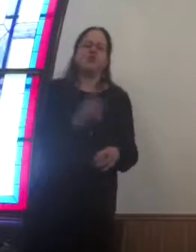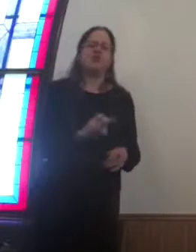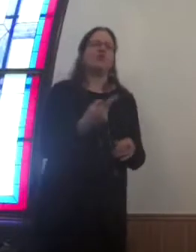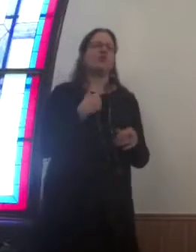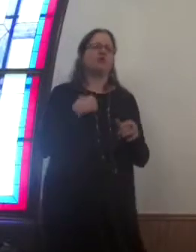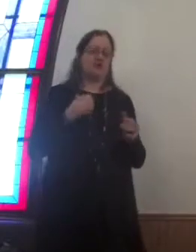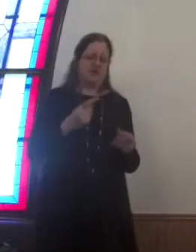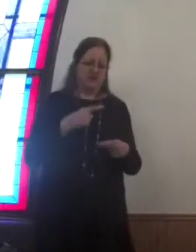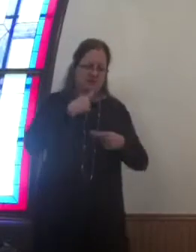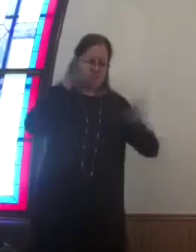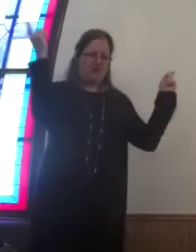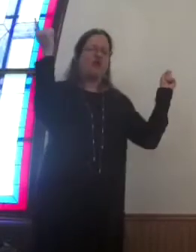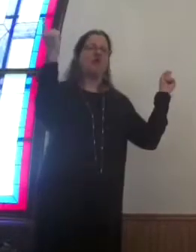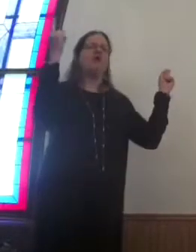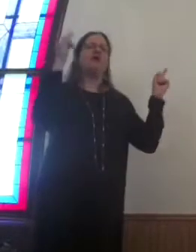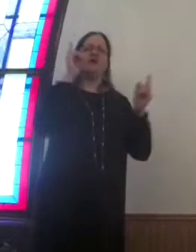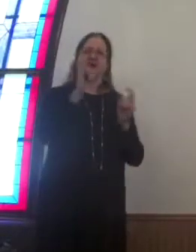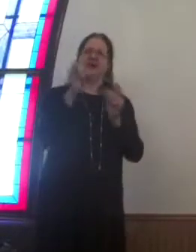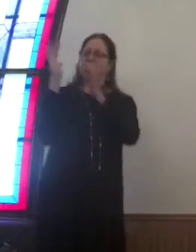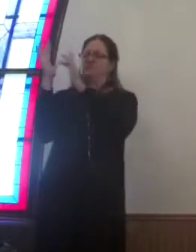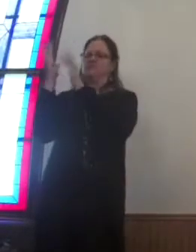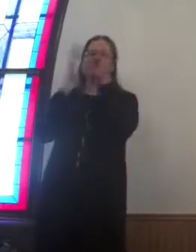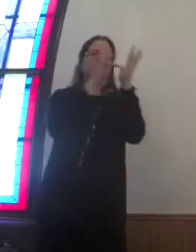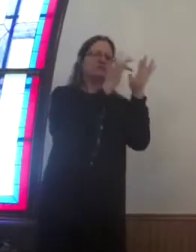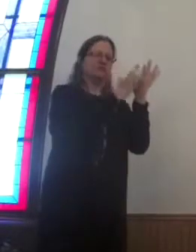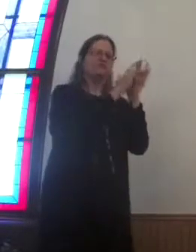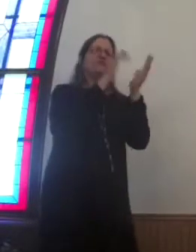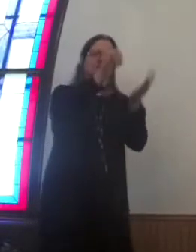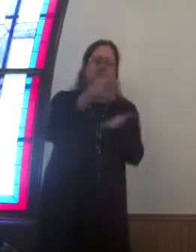the resurrection into practice.